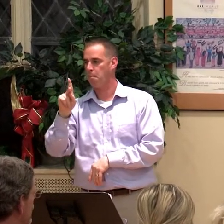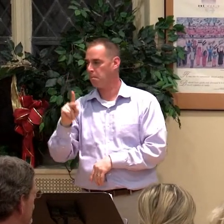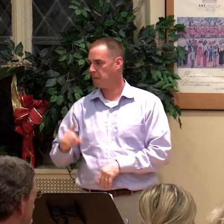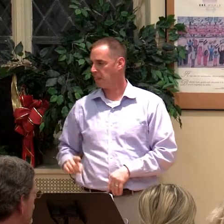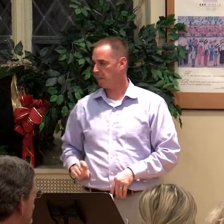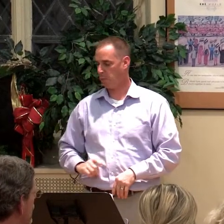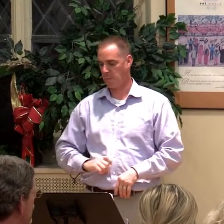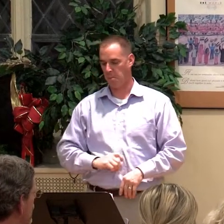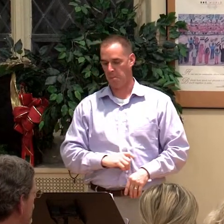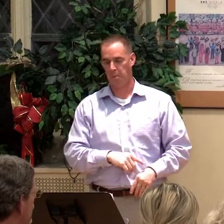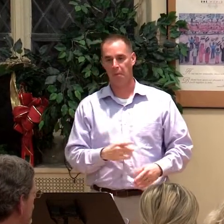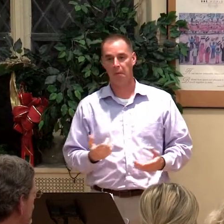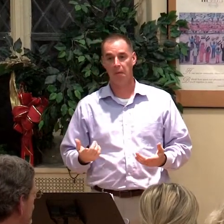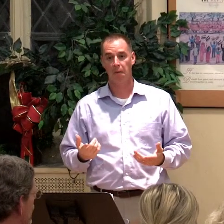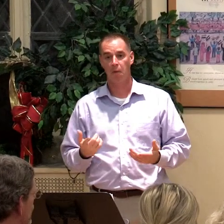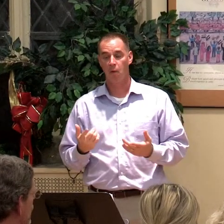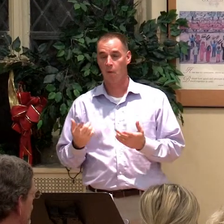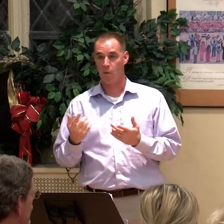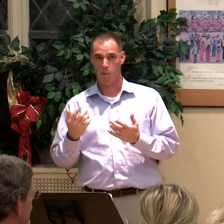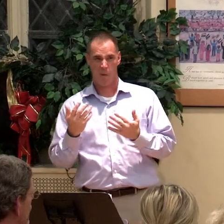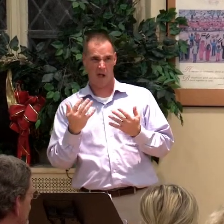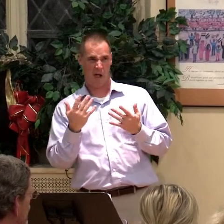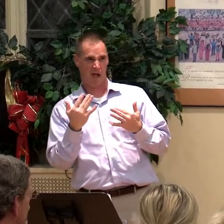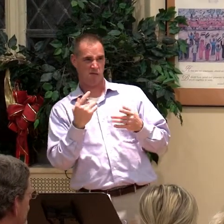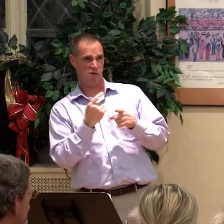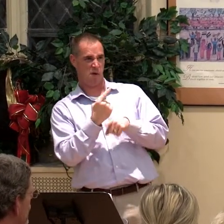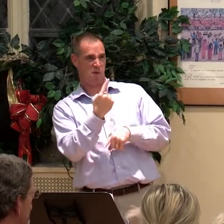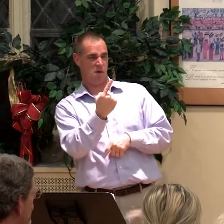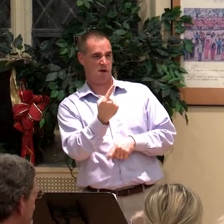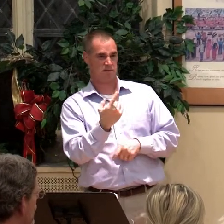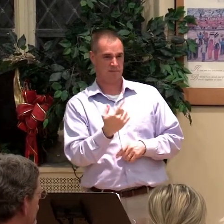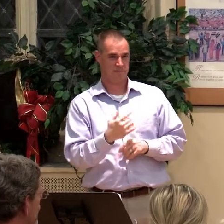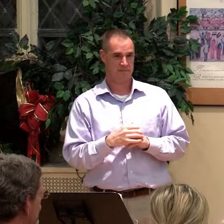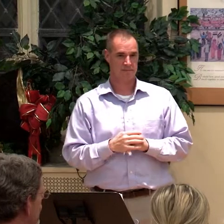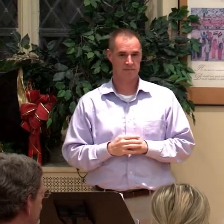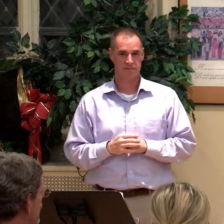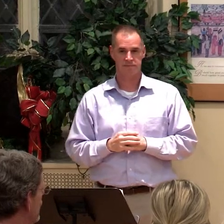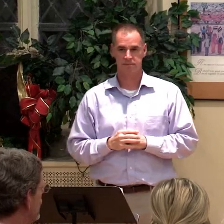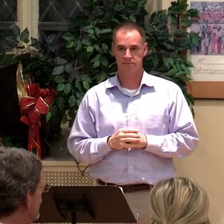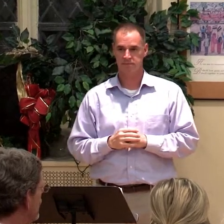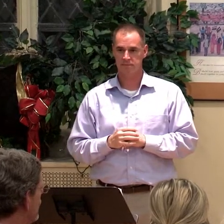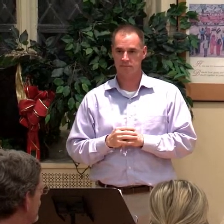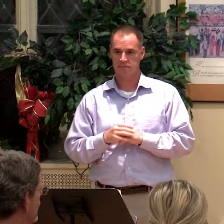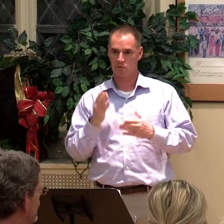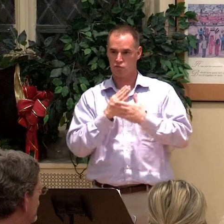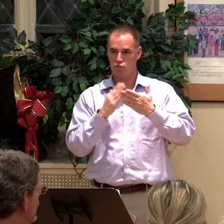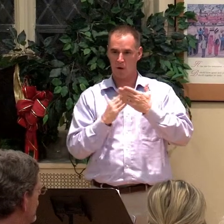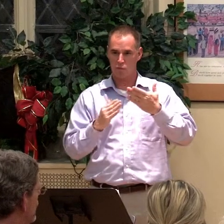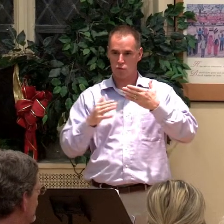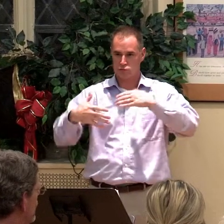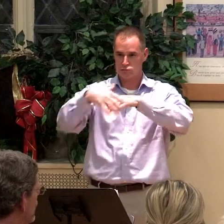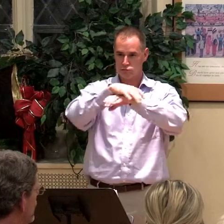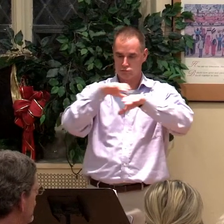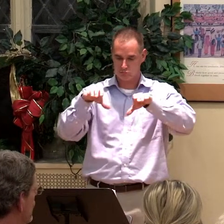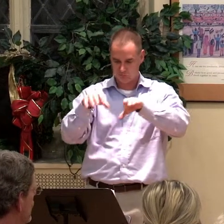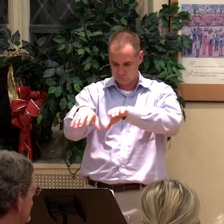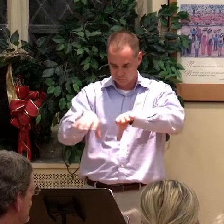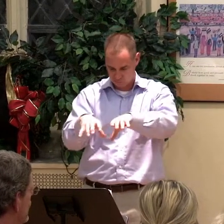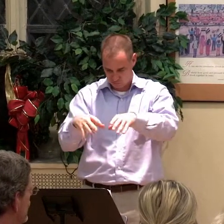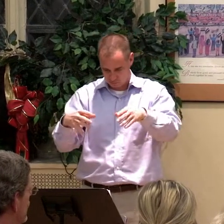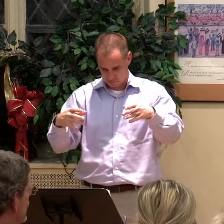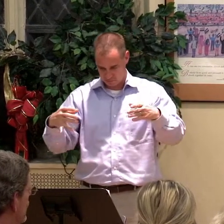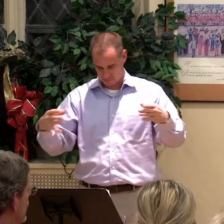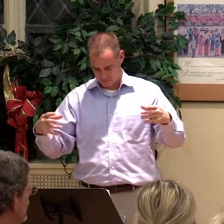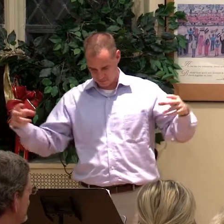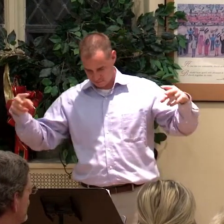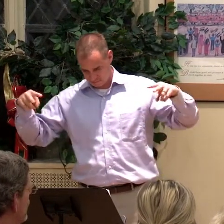Wait for the right one. Crack open their shields, make them vulnerable. Get to know the